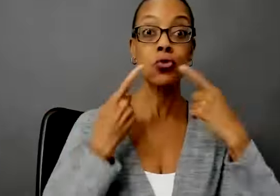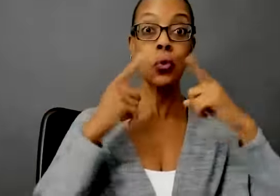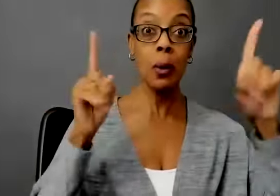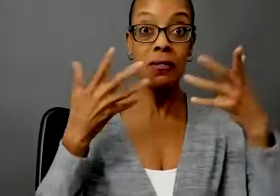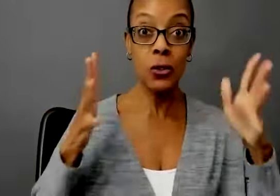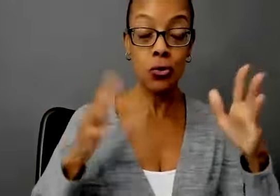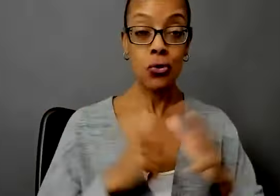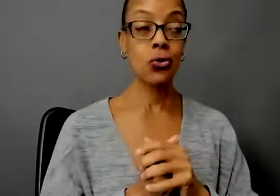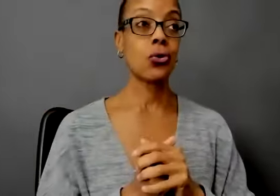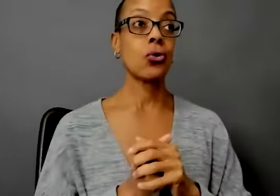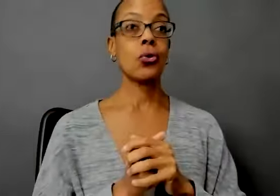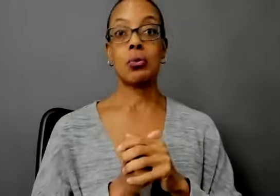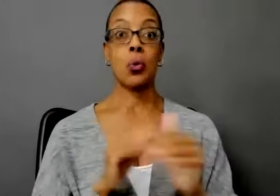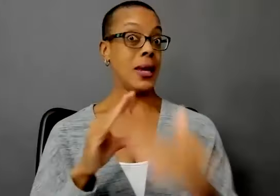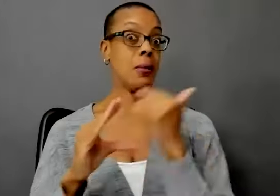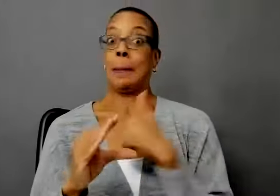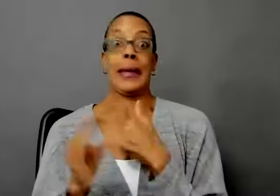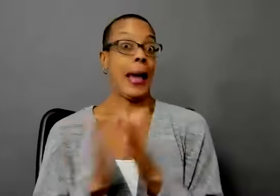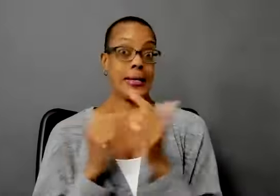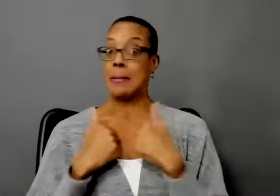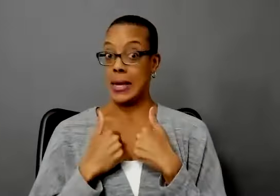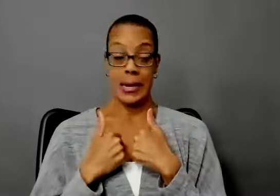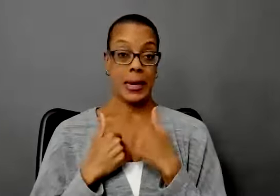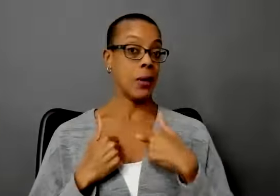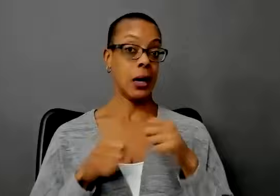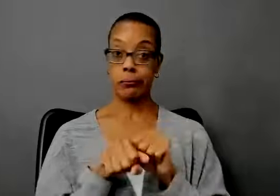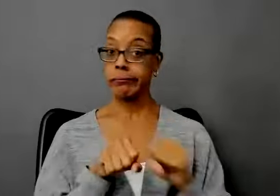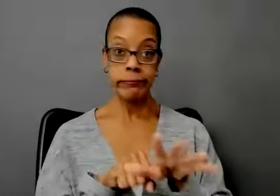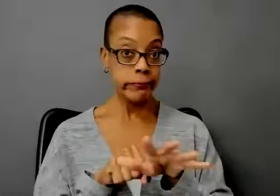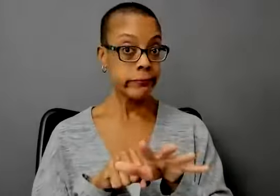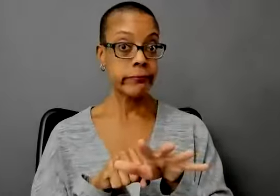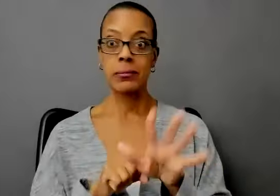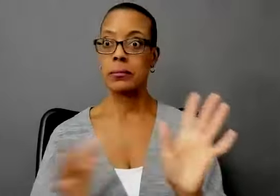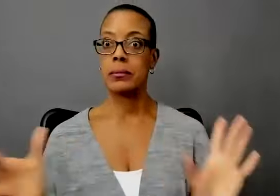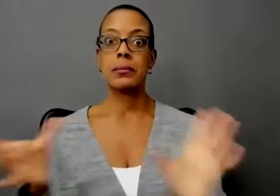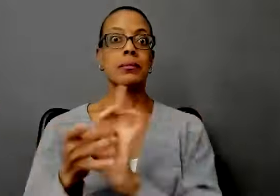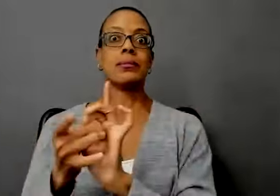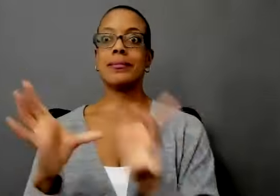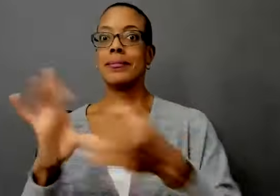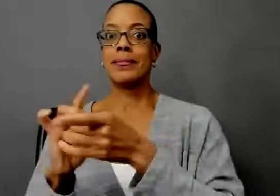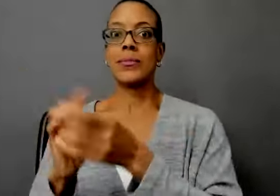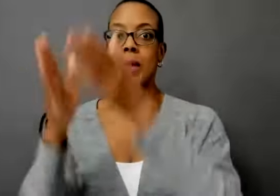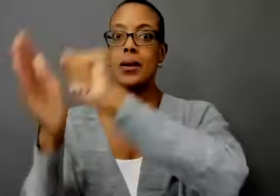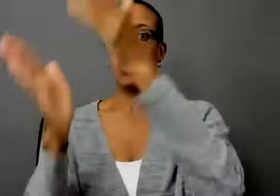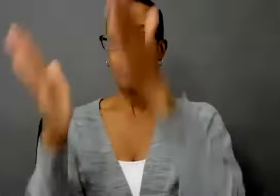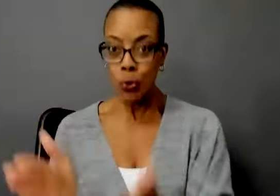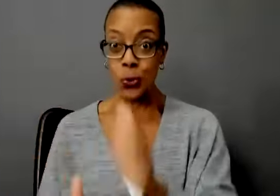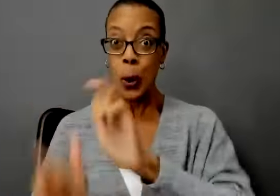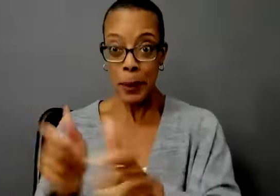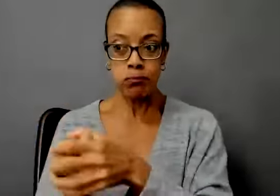Again, you can email me anytime. I'm on social media. Connect with someone who has done so, because it's really important